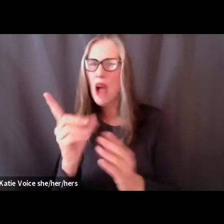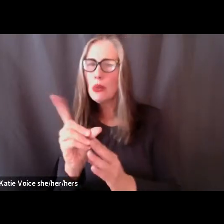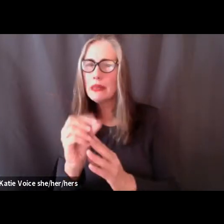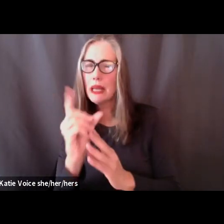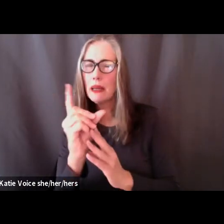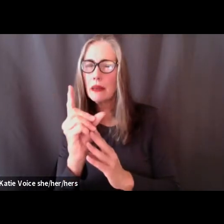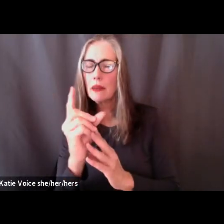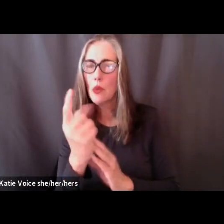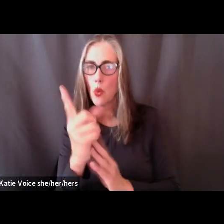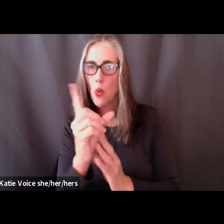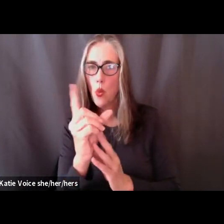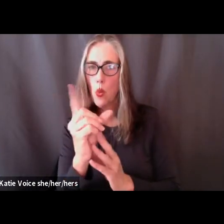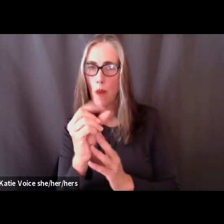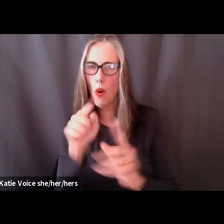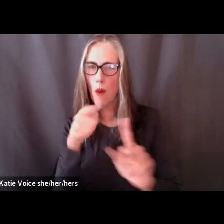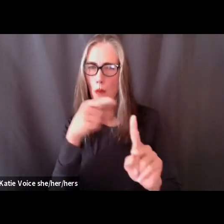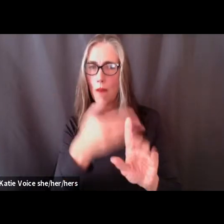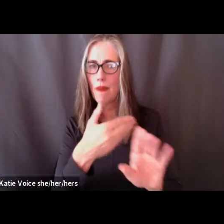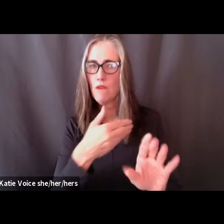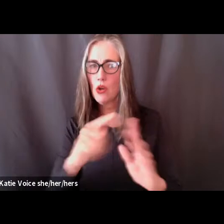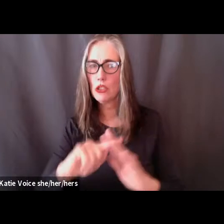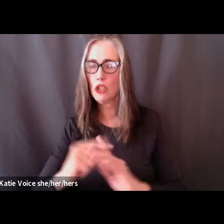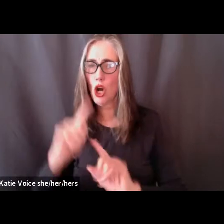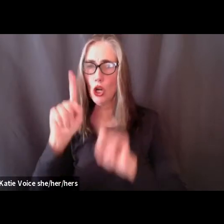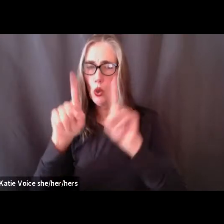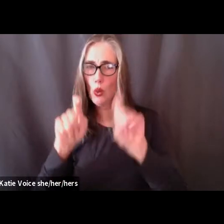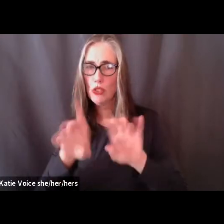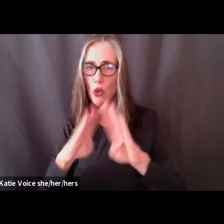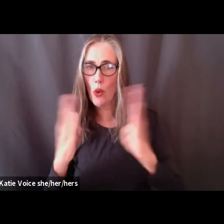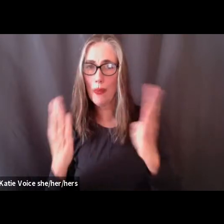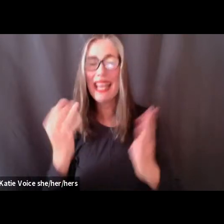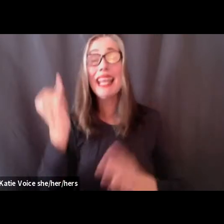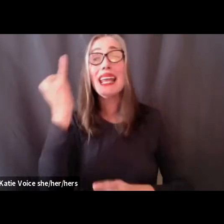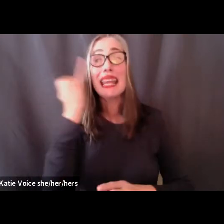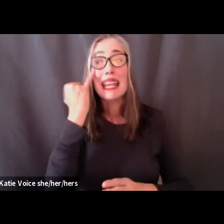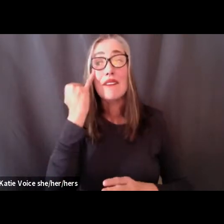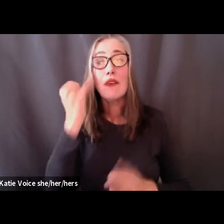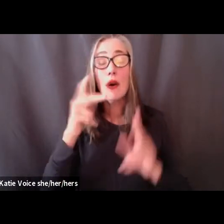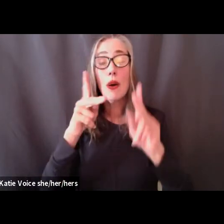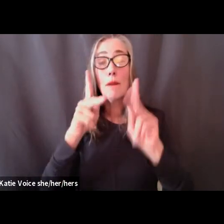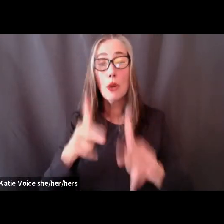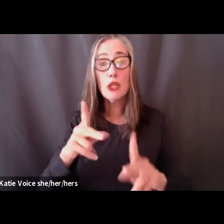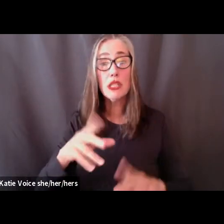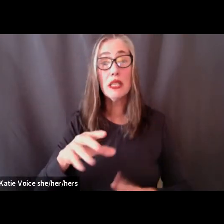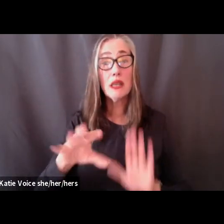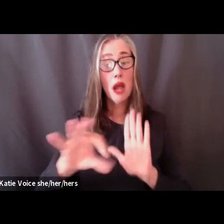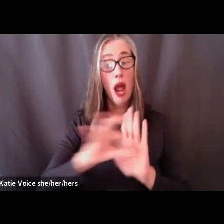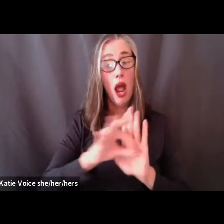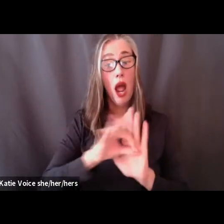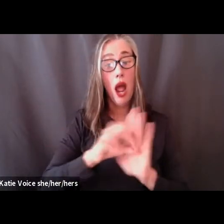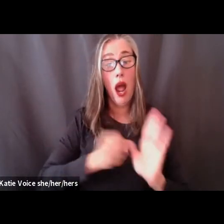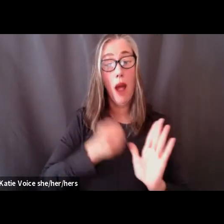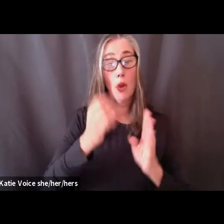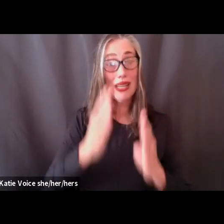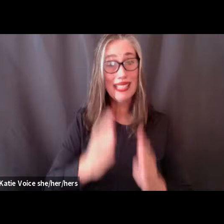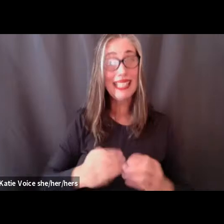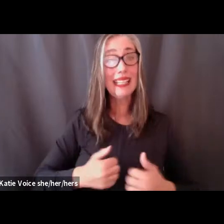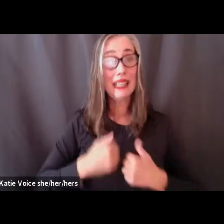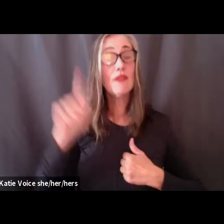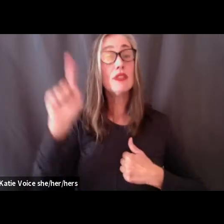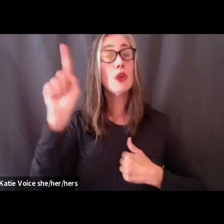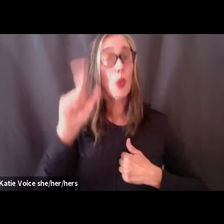if, let's say that an appointee lives within the district that their legislator